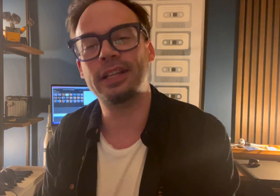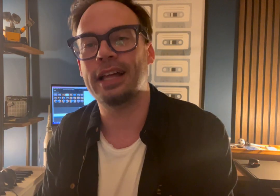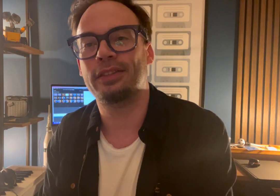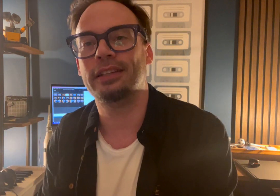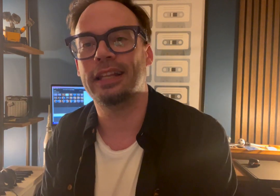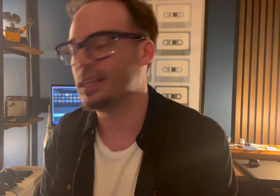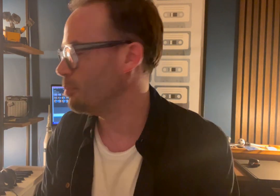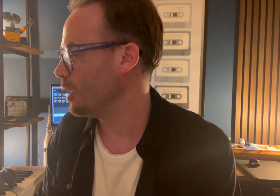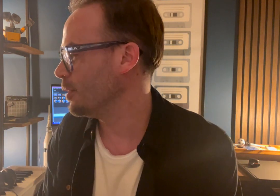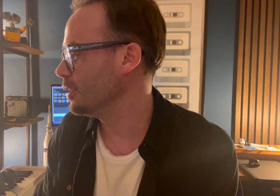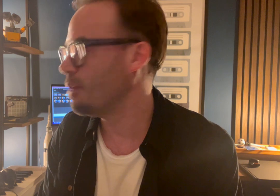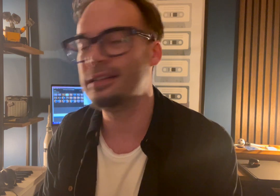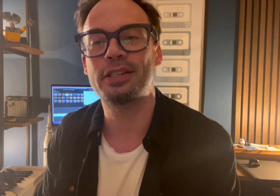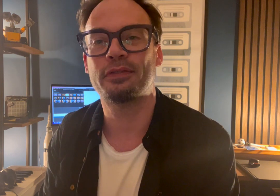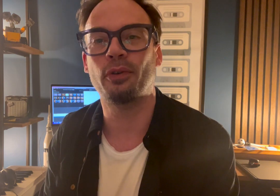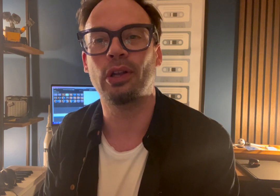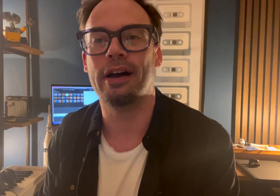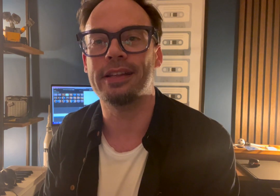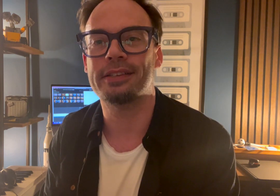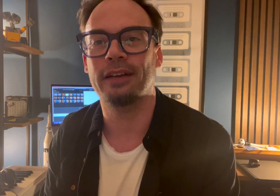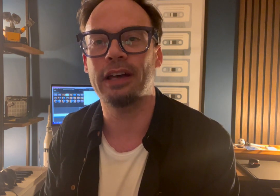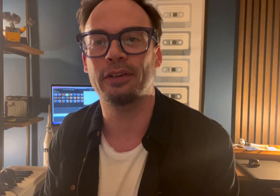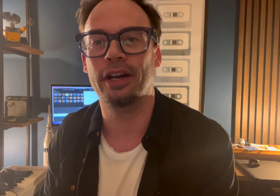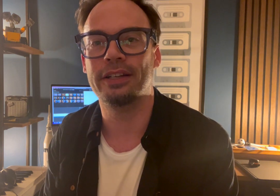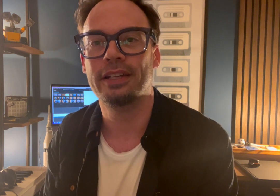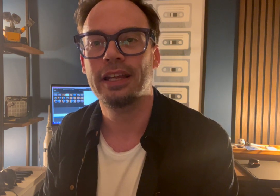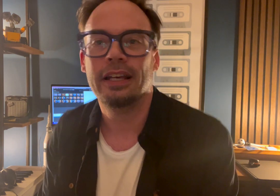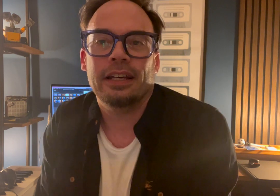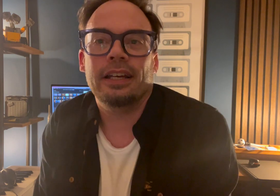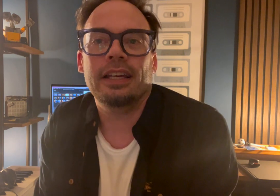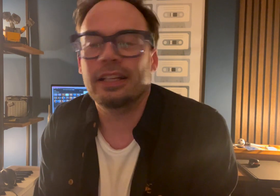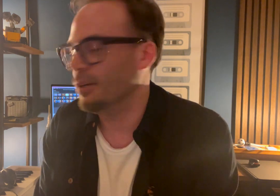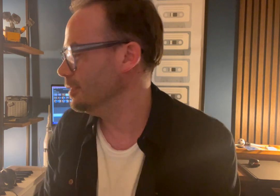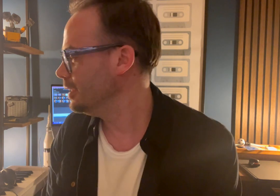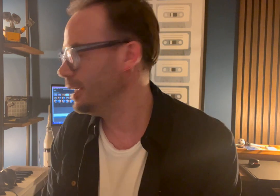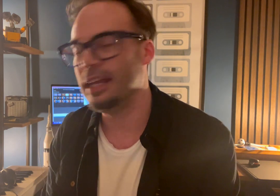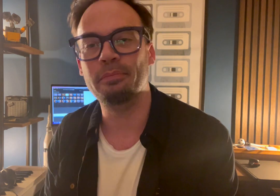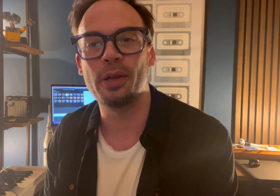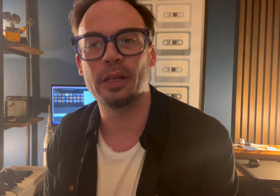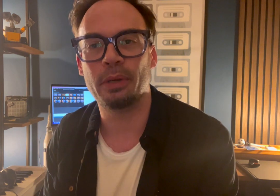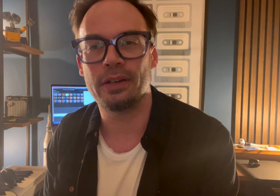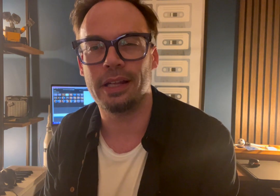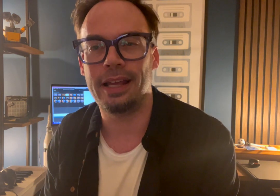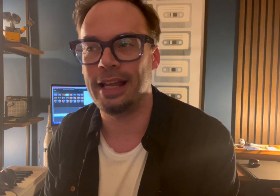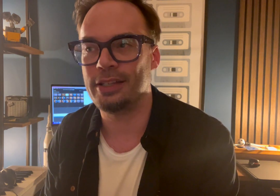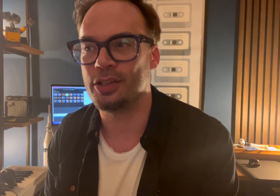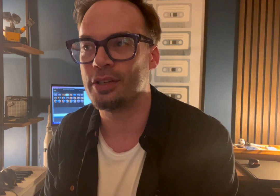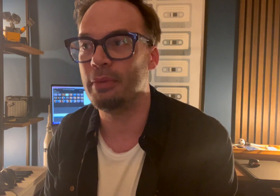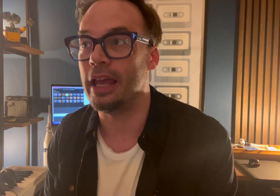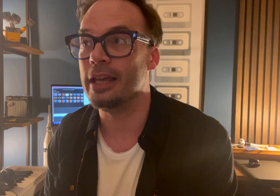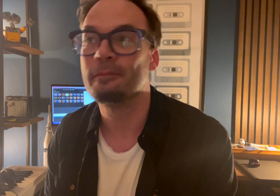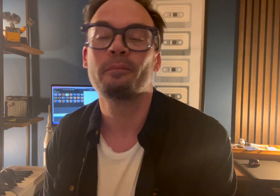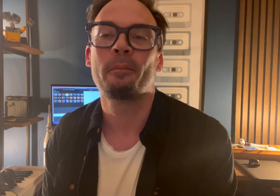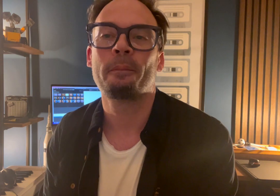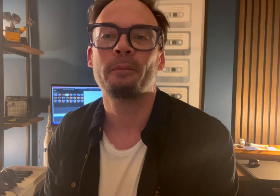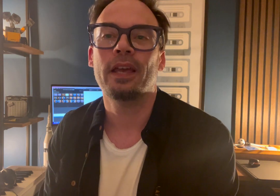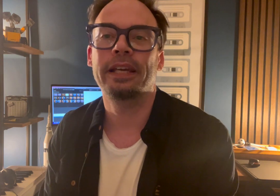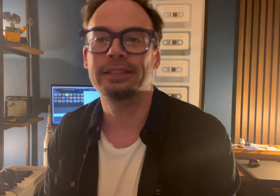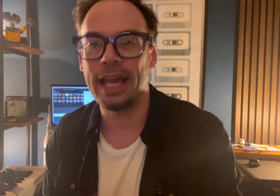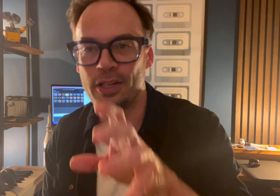that's probably One of the greatest Four lines I've ever heard You know In music Because it just To me It takes